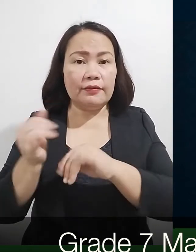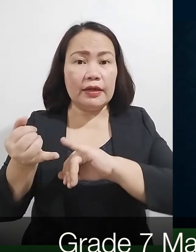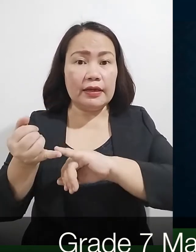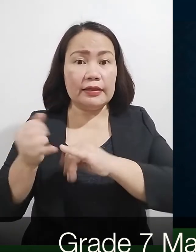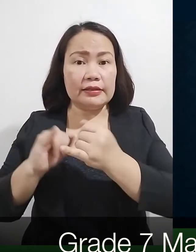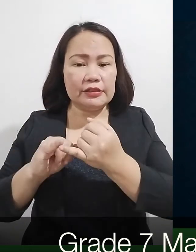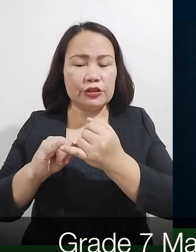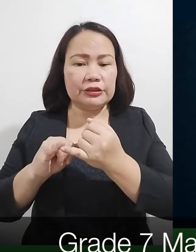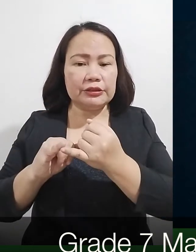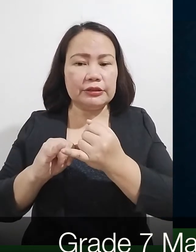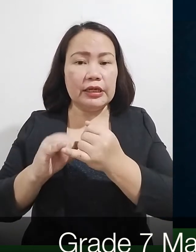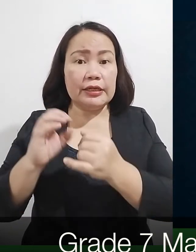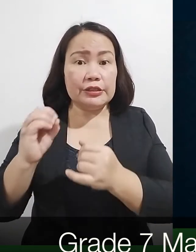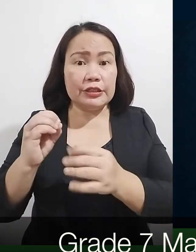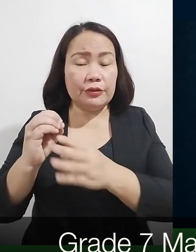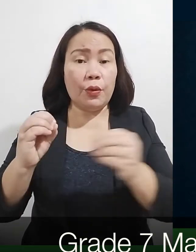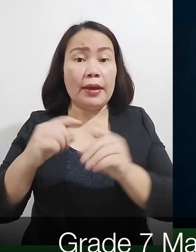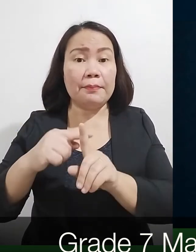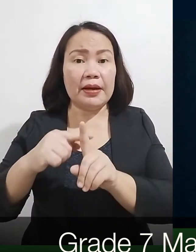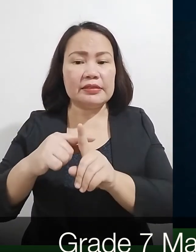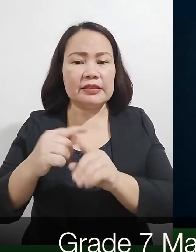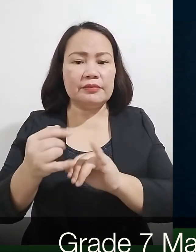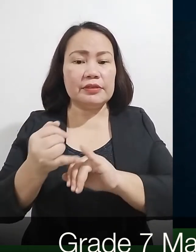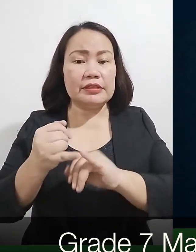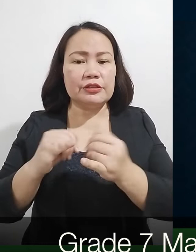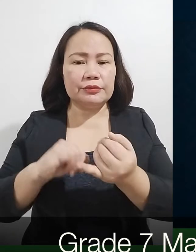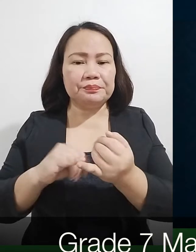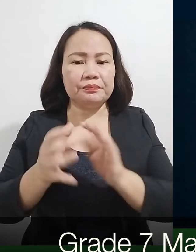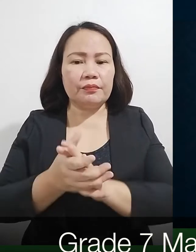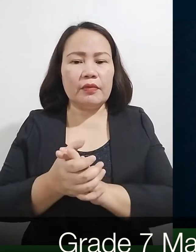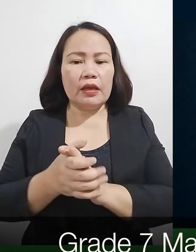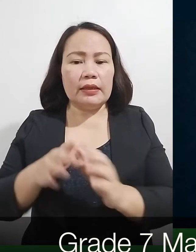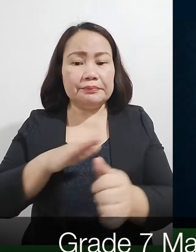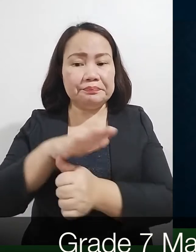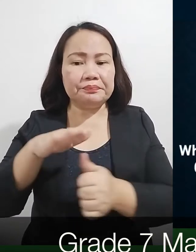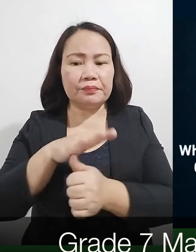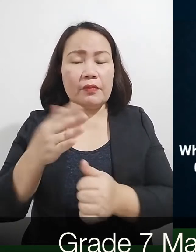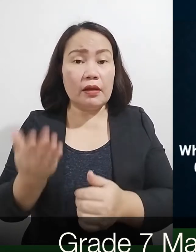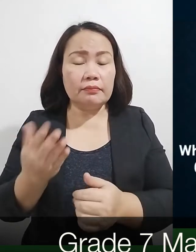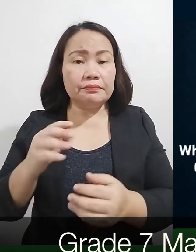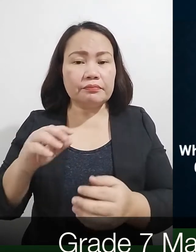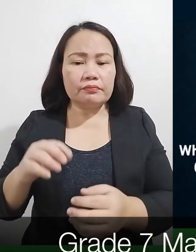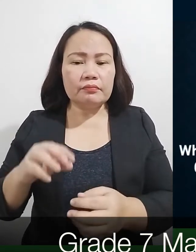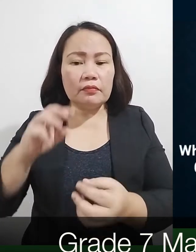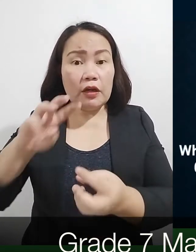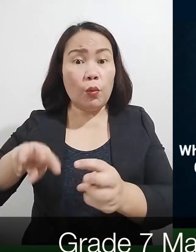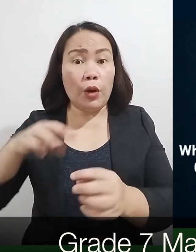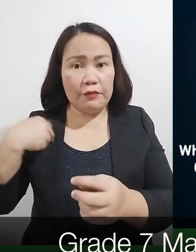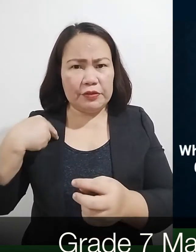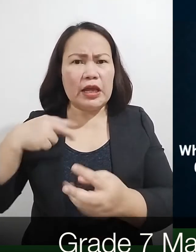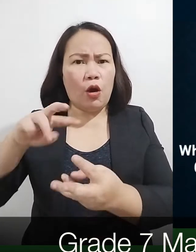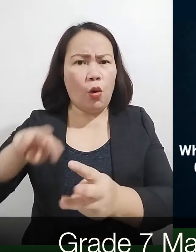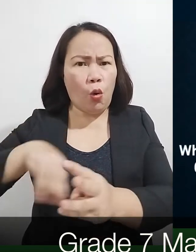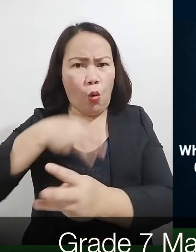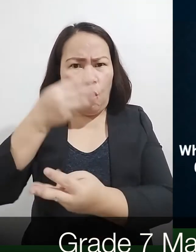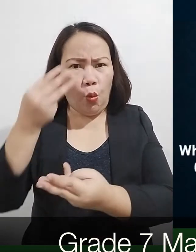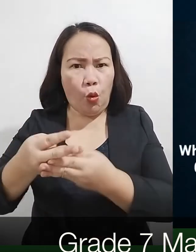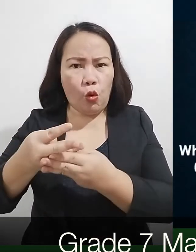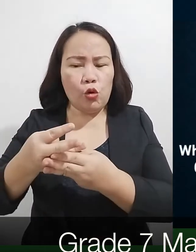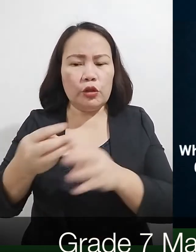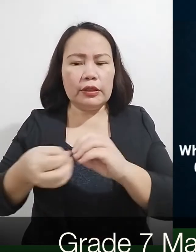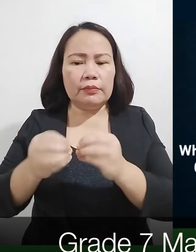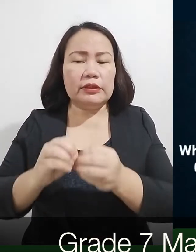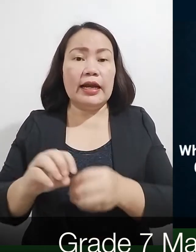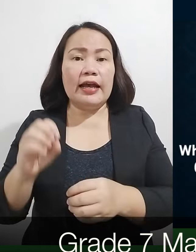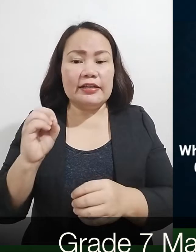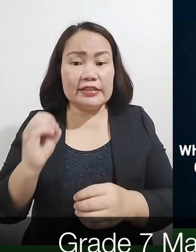integers, 0, and positive integers. Under integers, we have here the whole number. So dito papasok